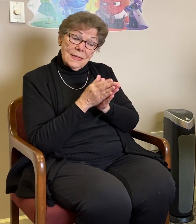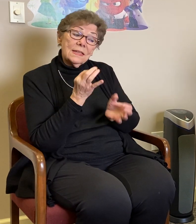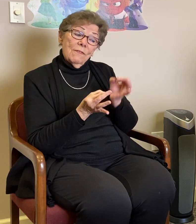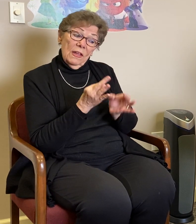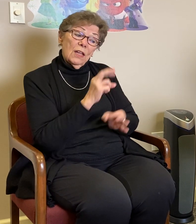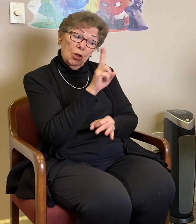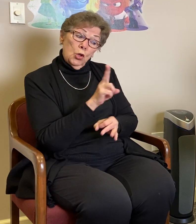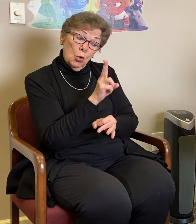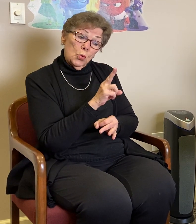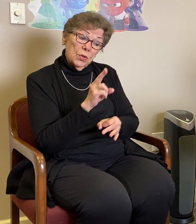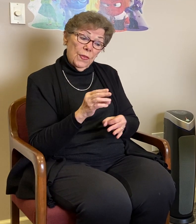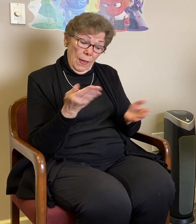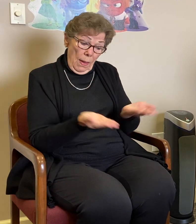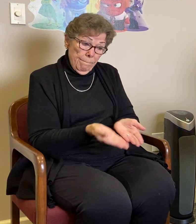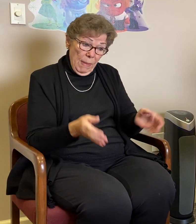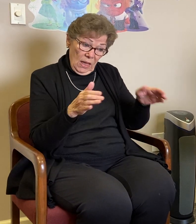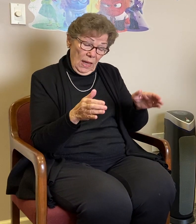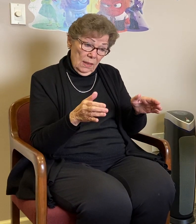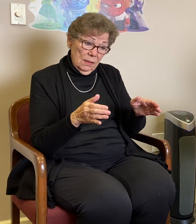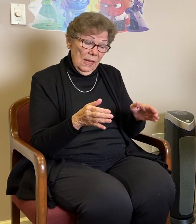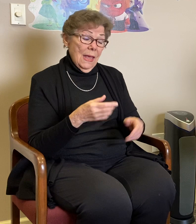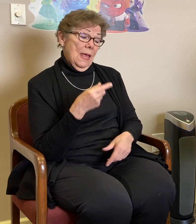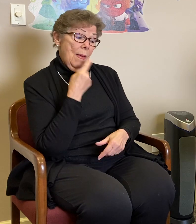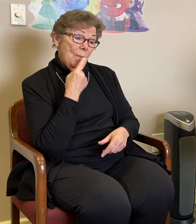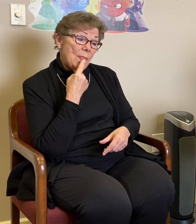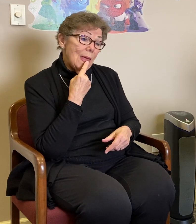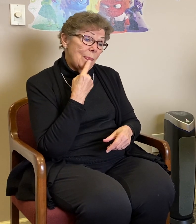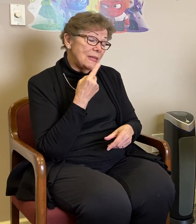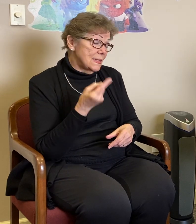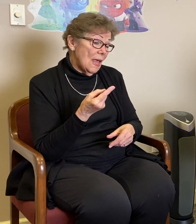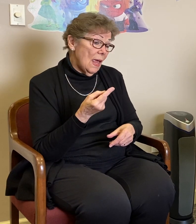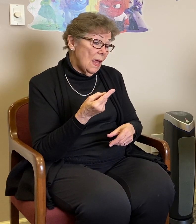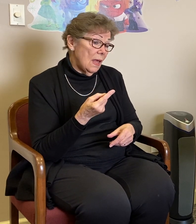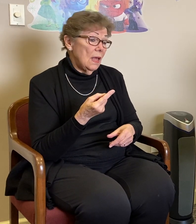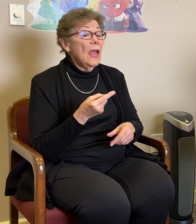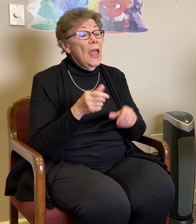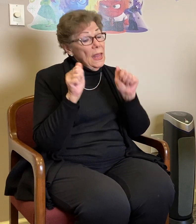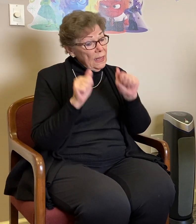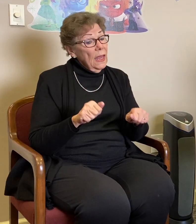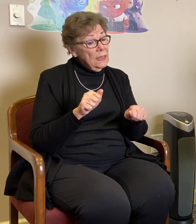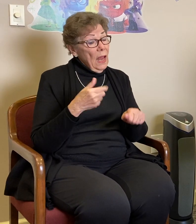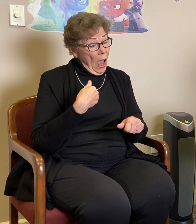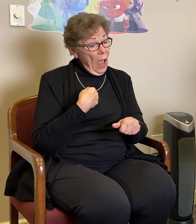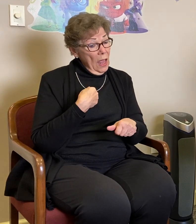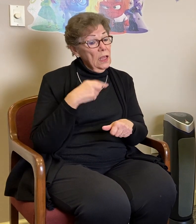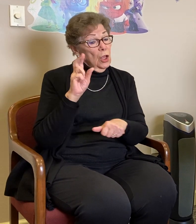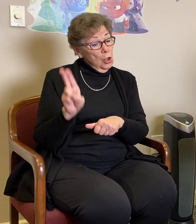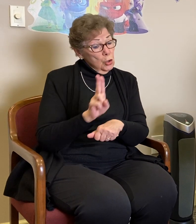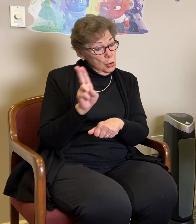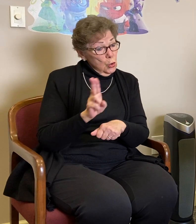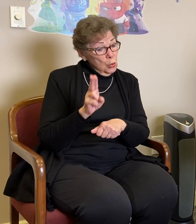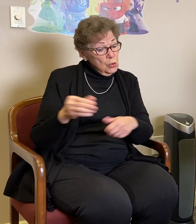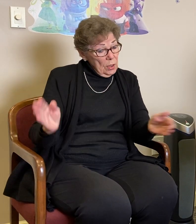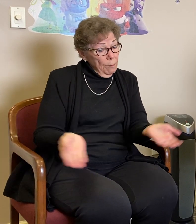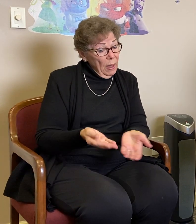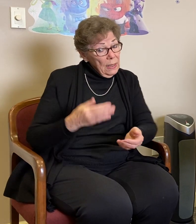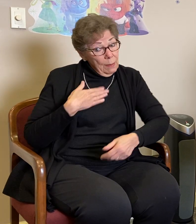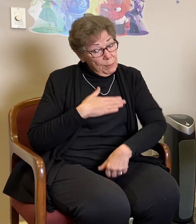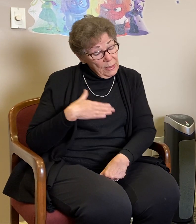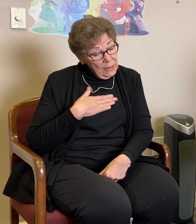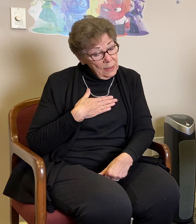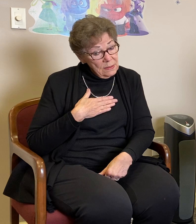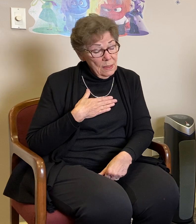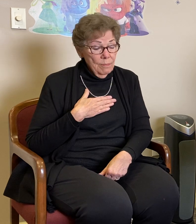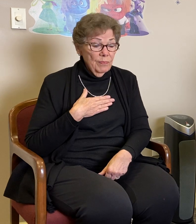the bucket. He might say, "Can I use your bucket, please?" The boy with